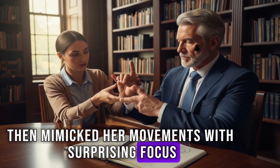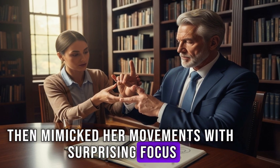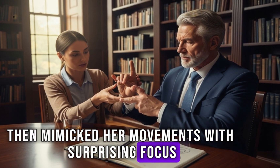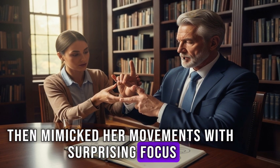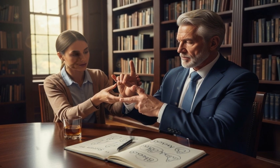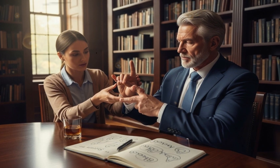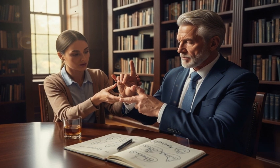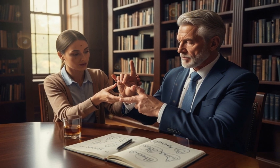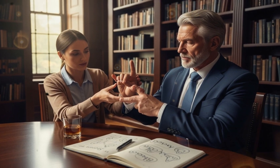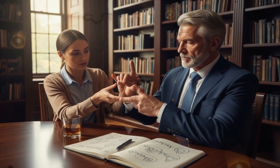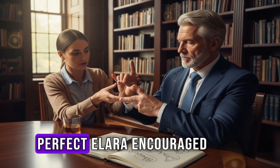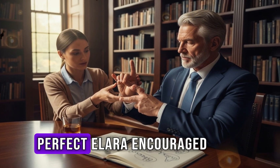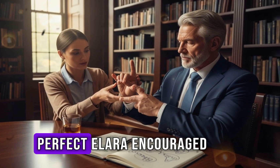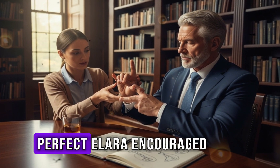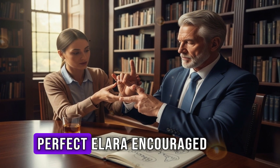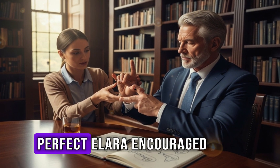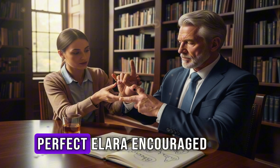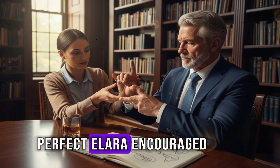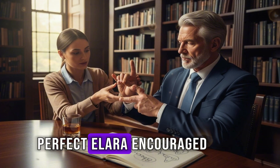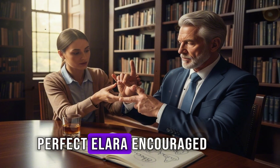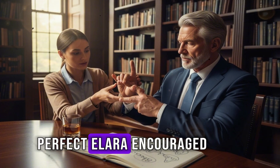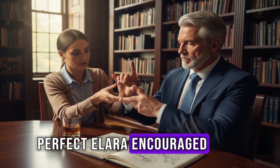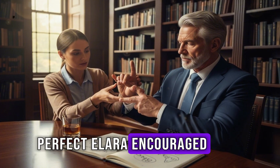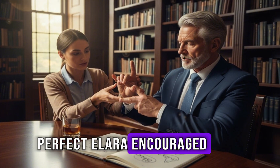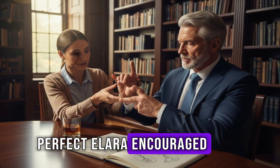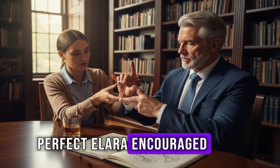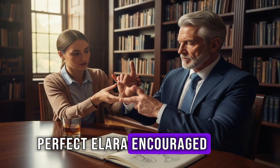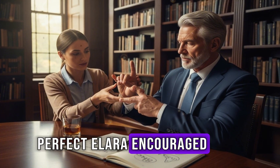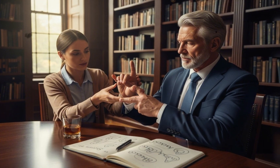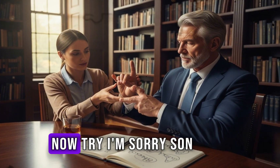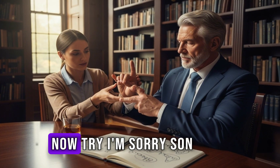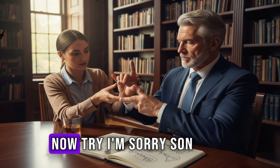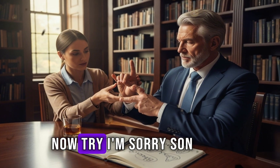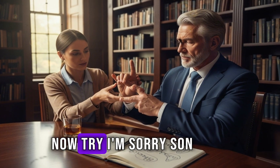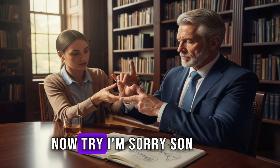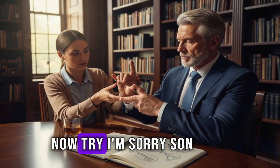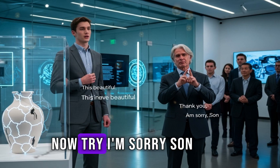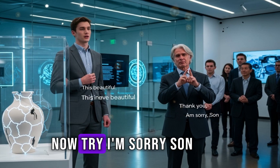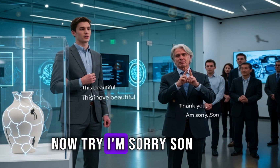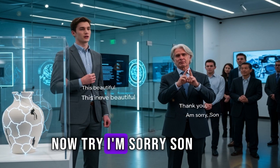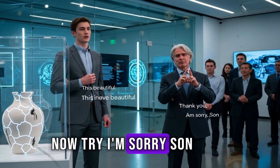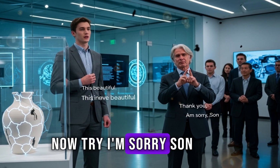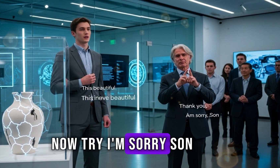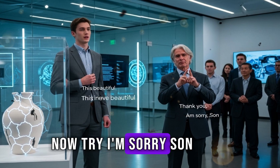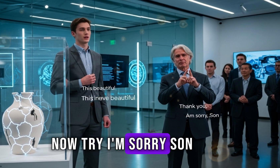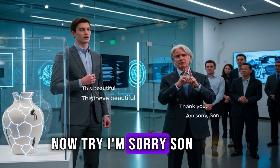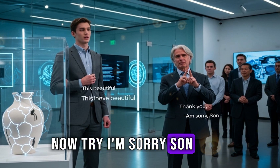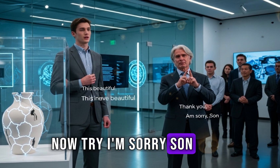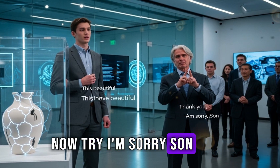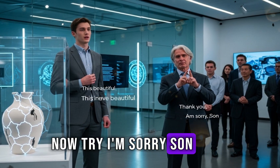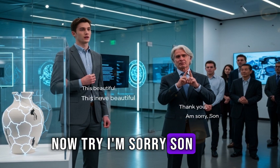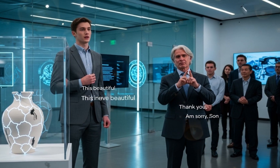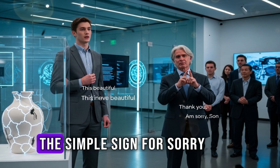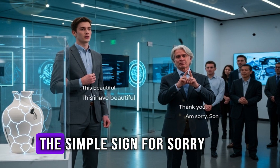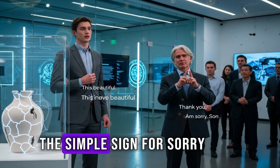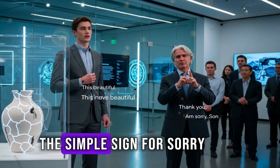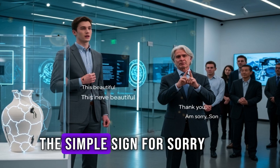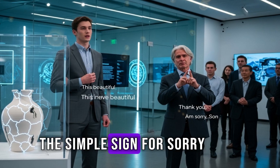focus. Perfect, Elara encouraged. Now try. I'm sorry, son. The simple sign